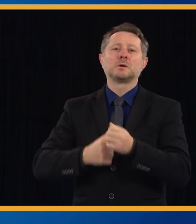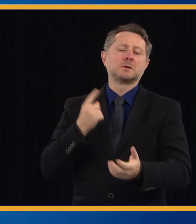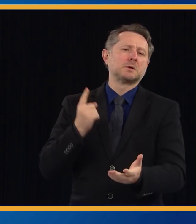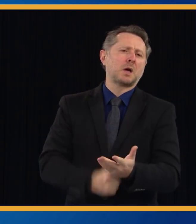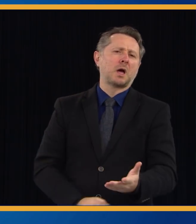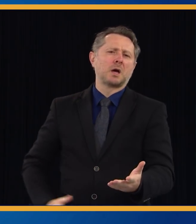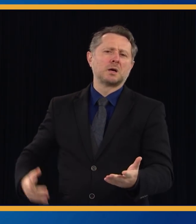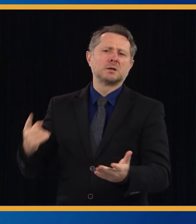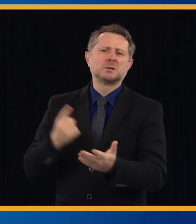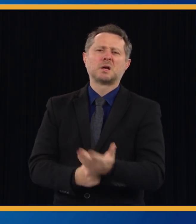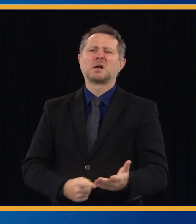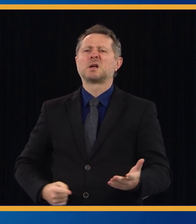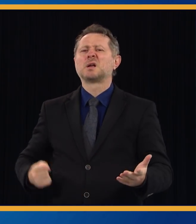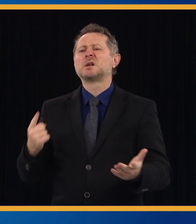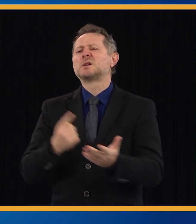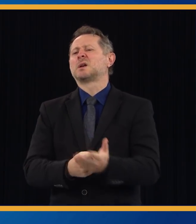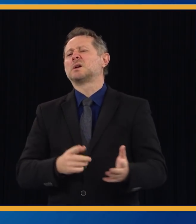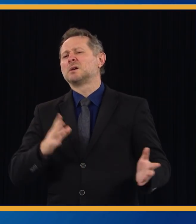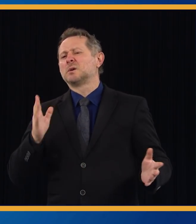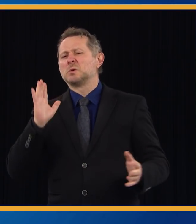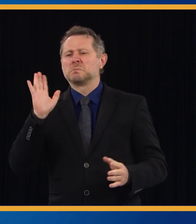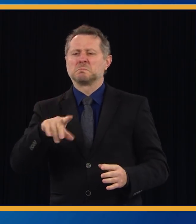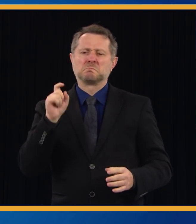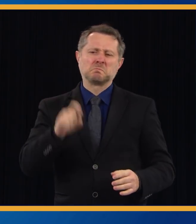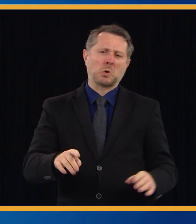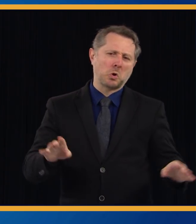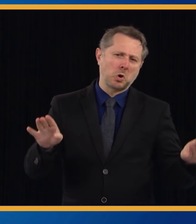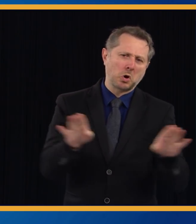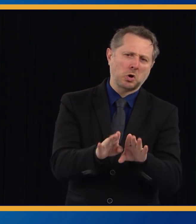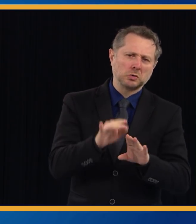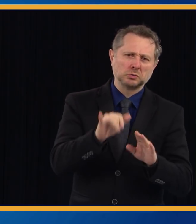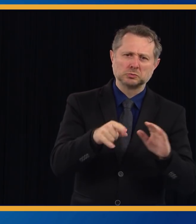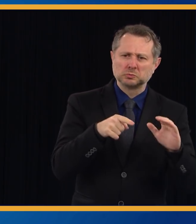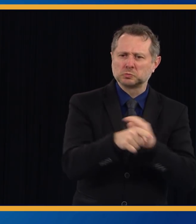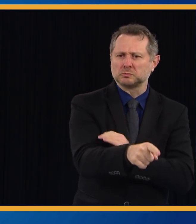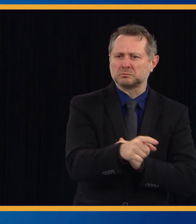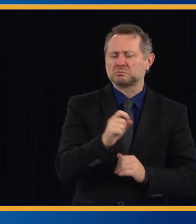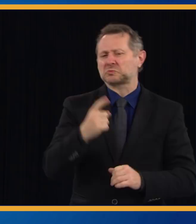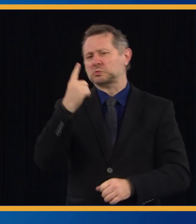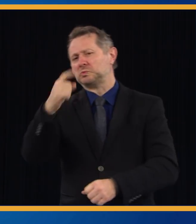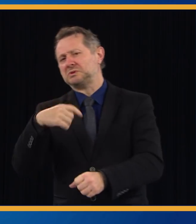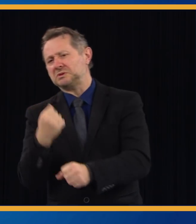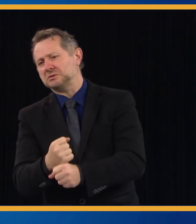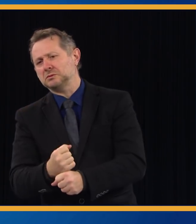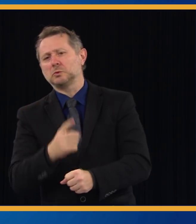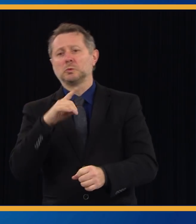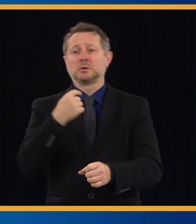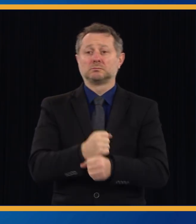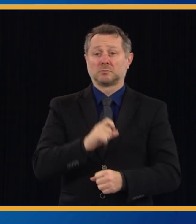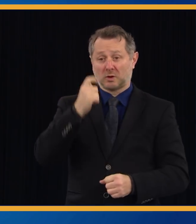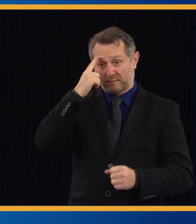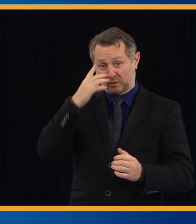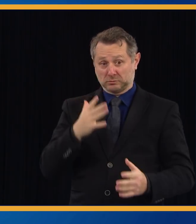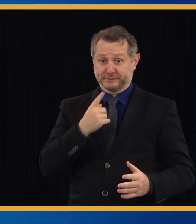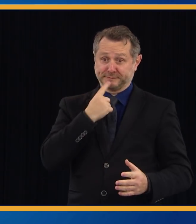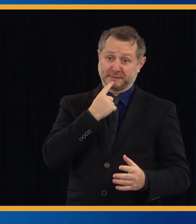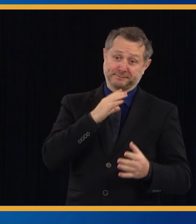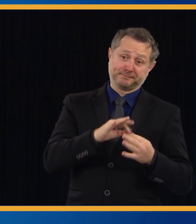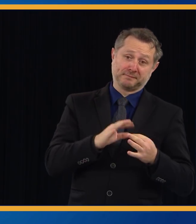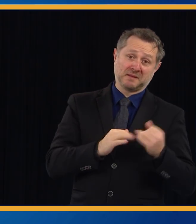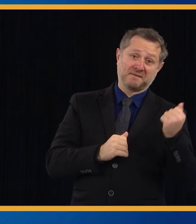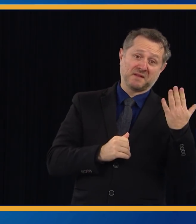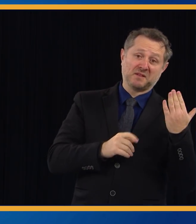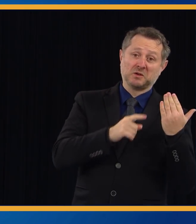said you had to close the tunnel, and it was going to be closed for 15 to 18 months. Now, when government says it's going to be closed for 15 to 18 months,